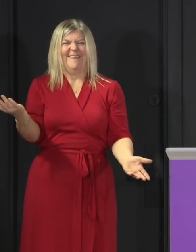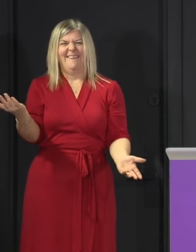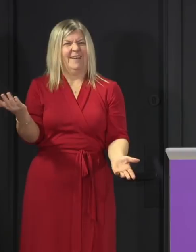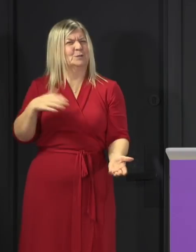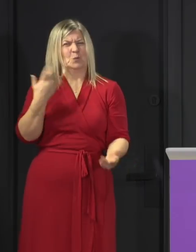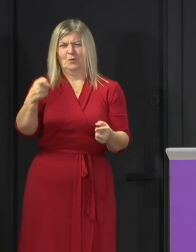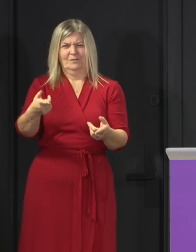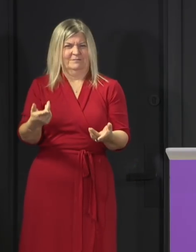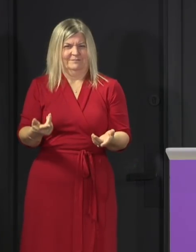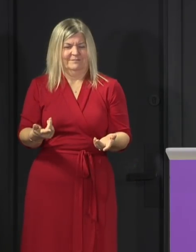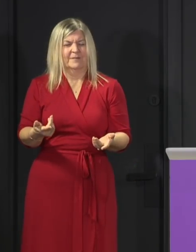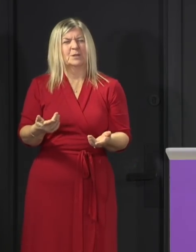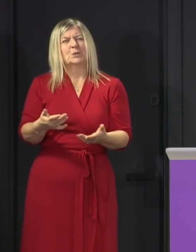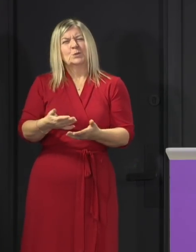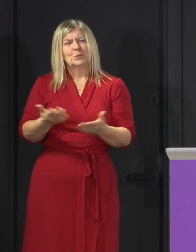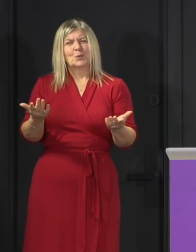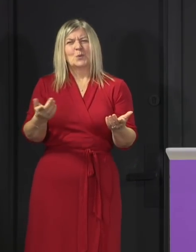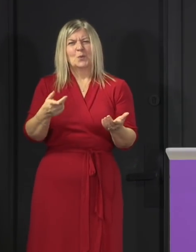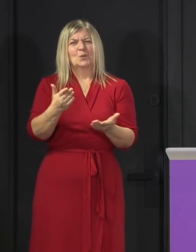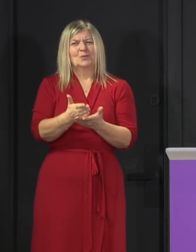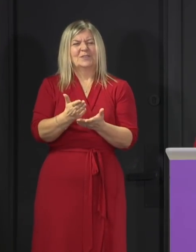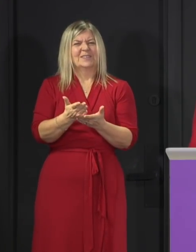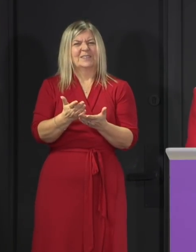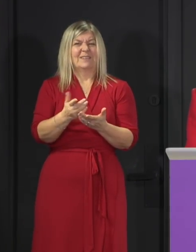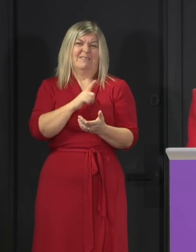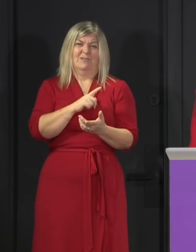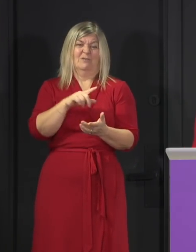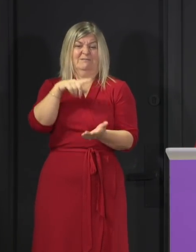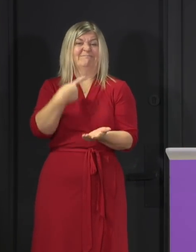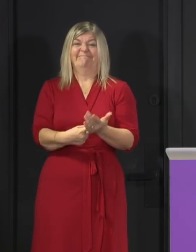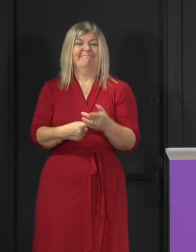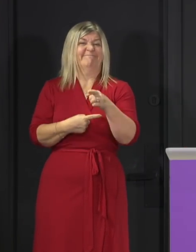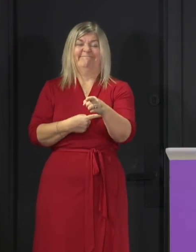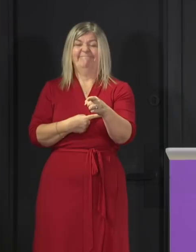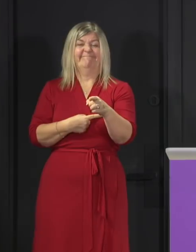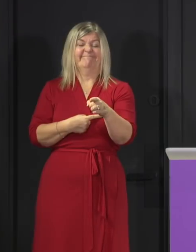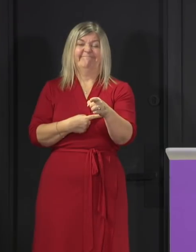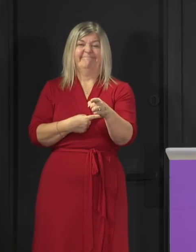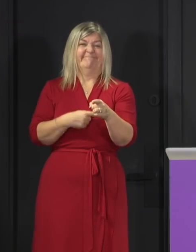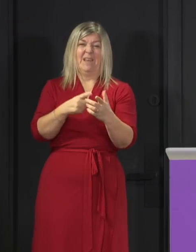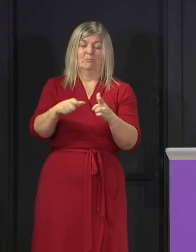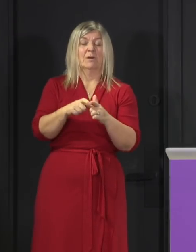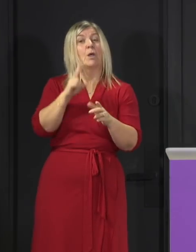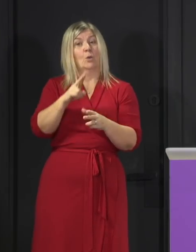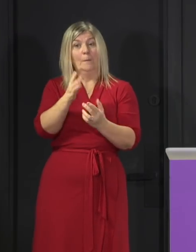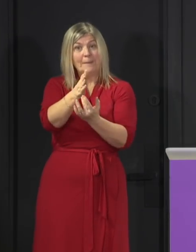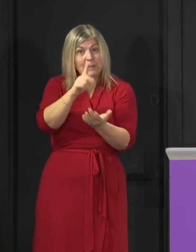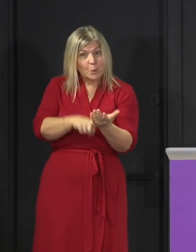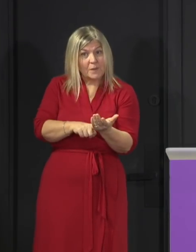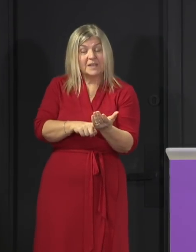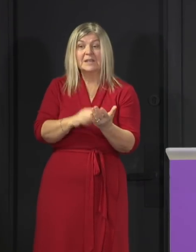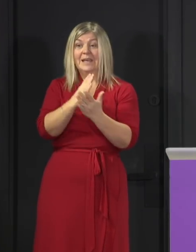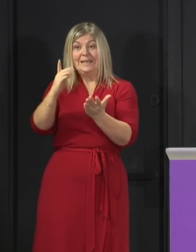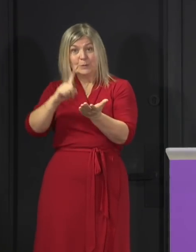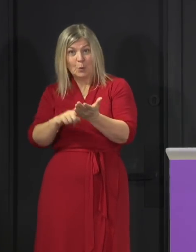we reached these decisions. I have to say, looking at the rest of Lothian, Mid Lothian and East Lothian, which of course we did take East